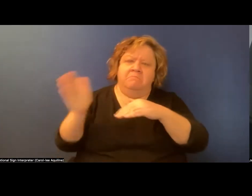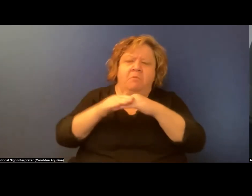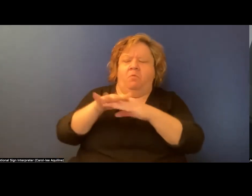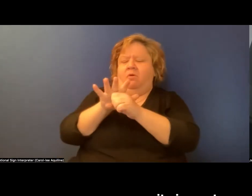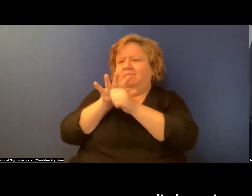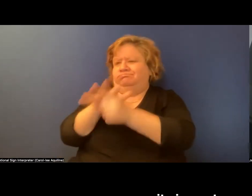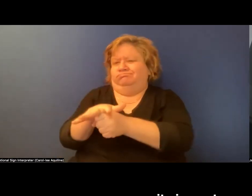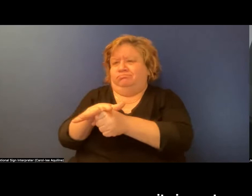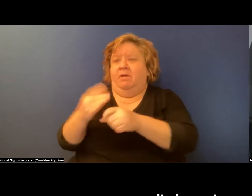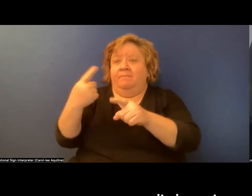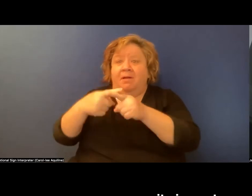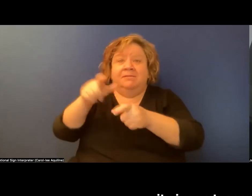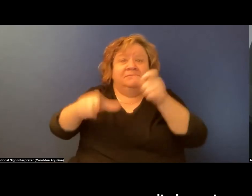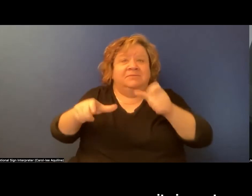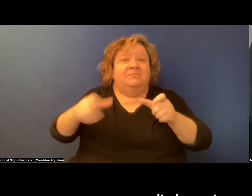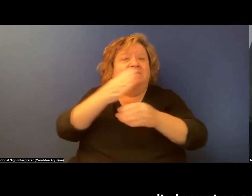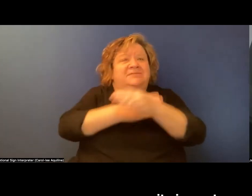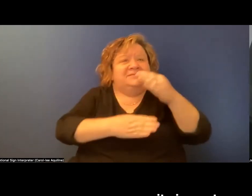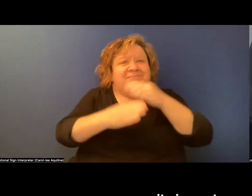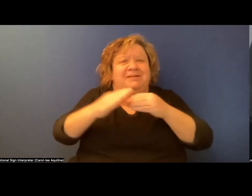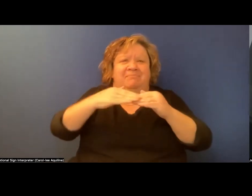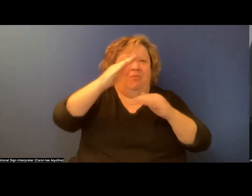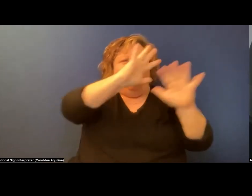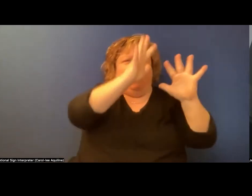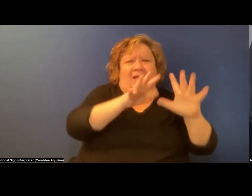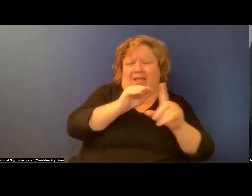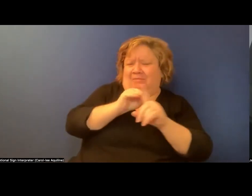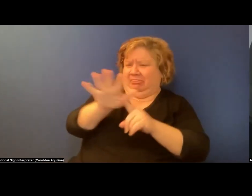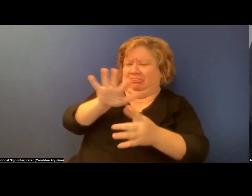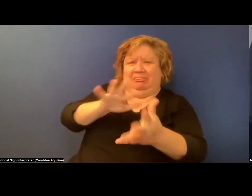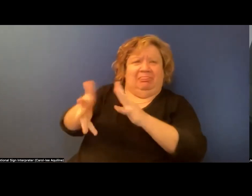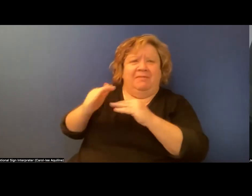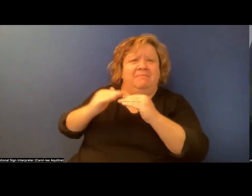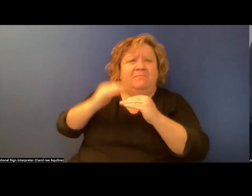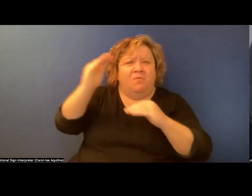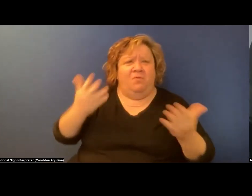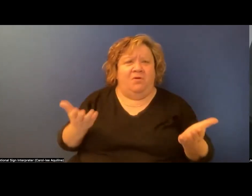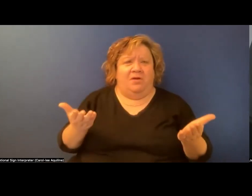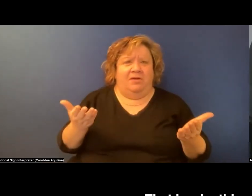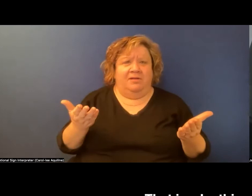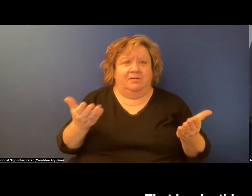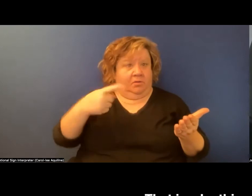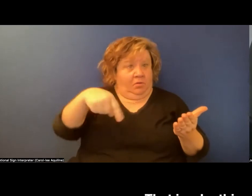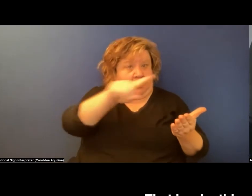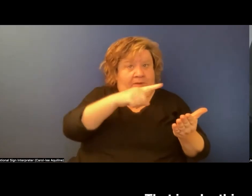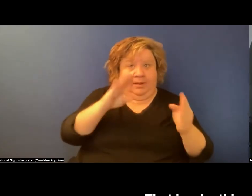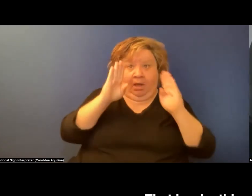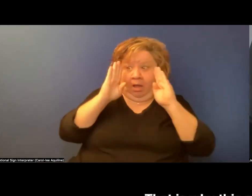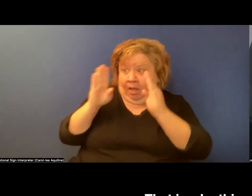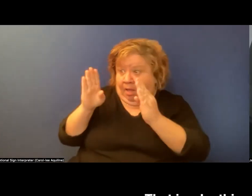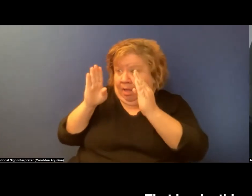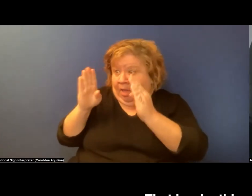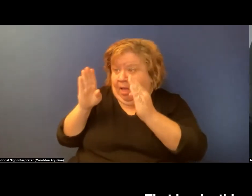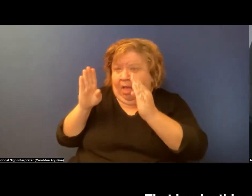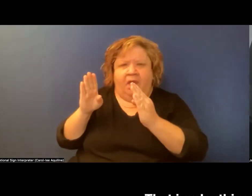we speak about its impact on women and girls with disabilities? I believe not enough. That is why this